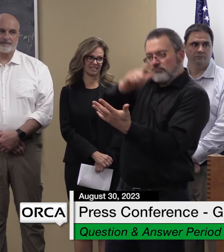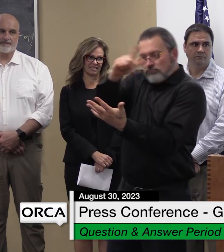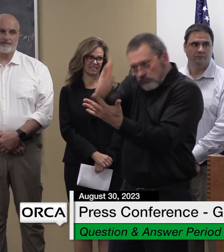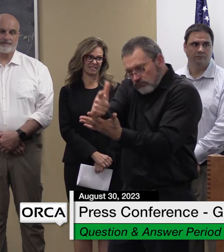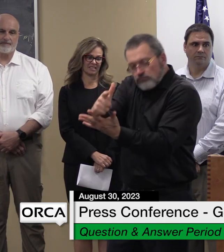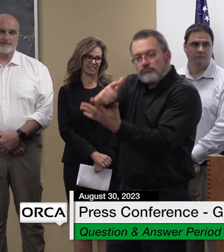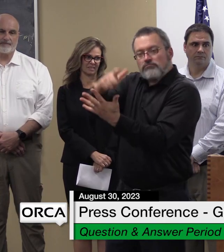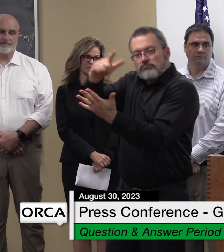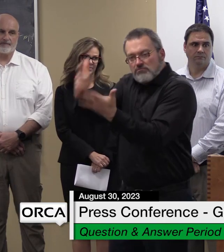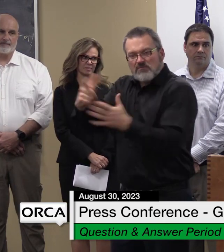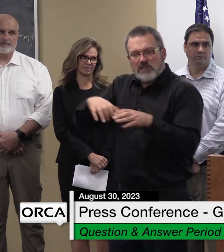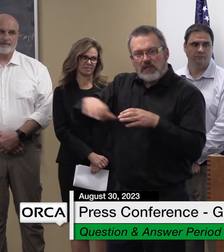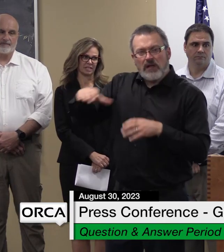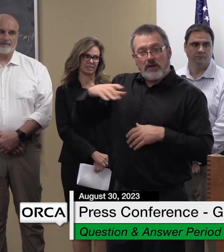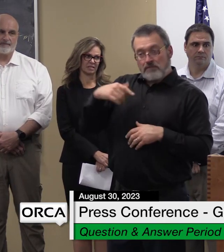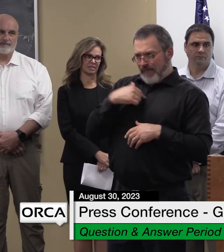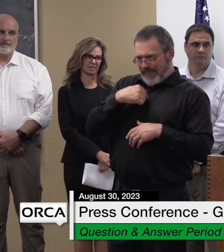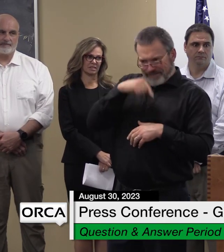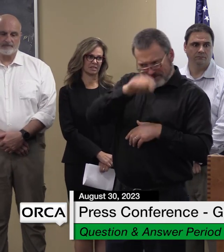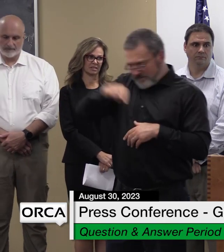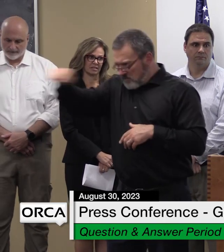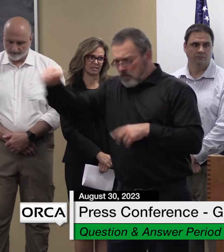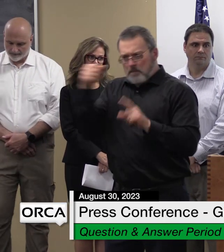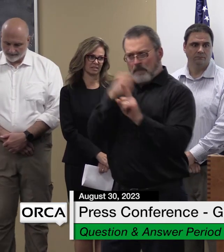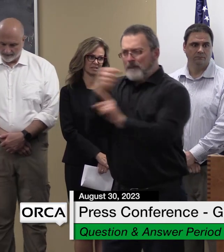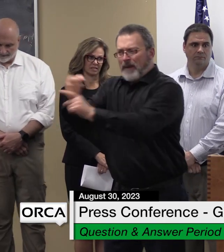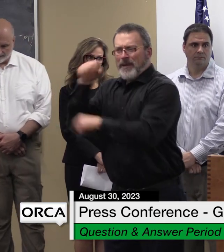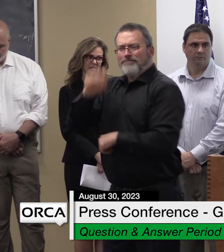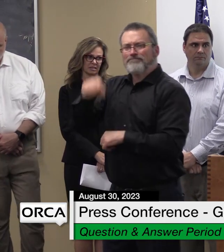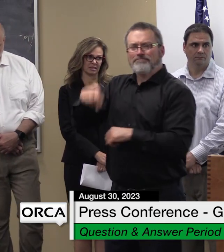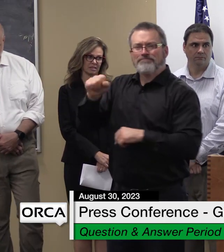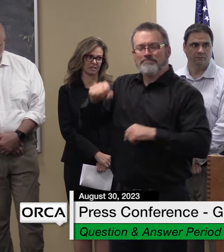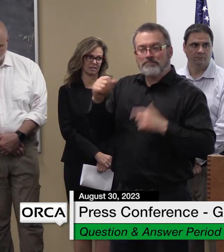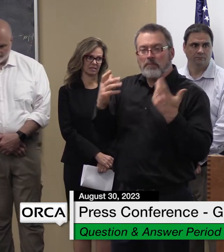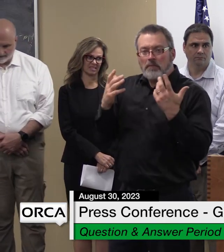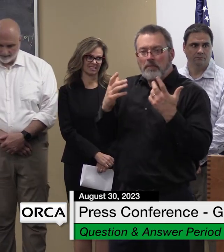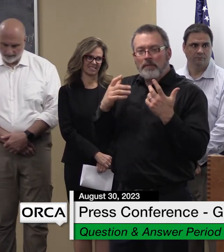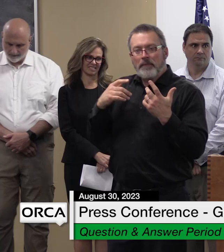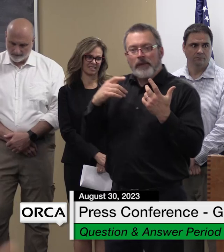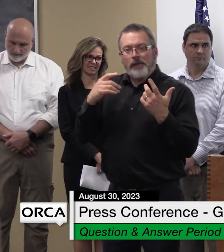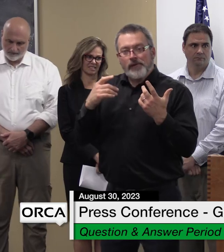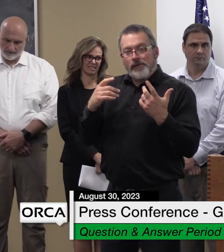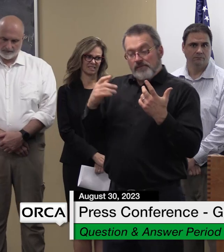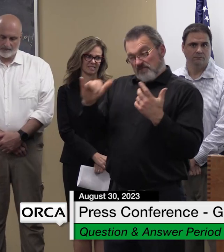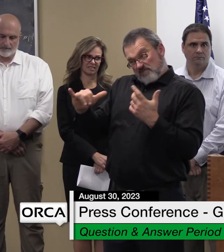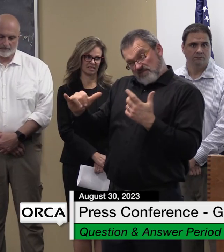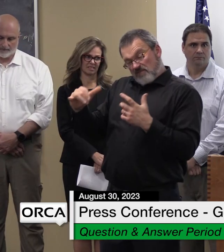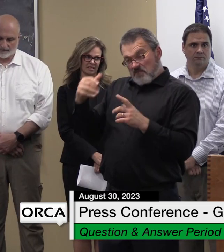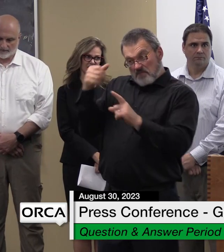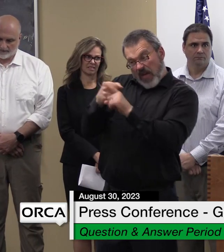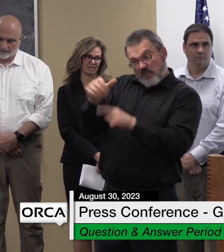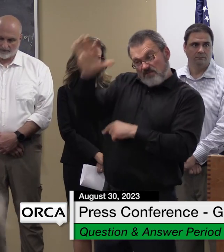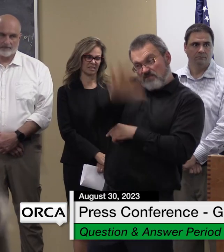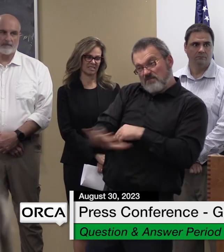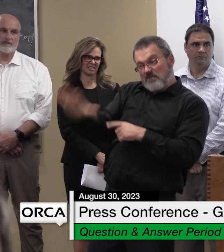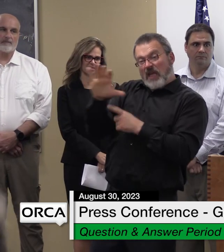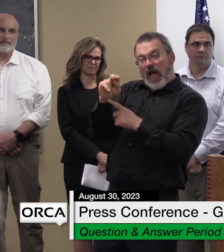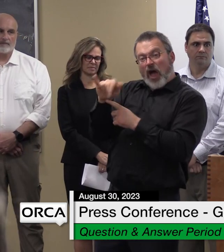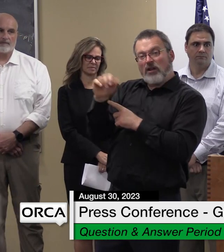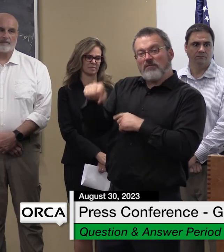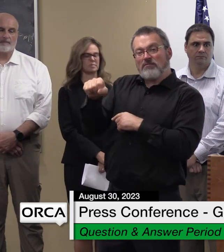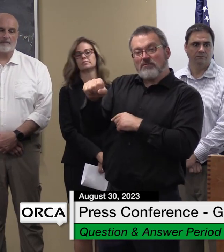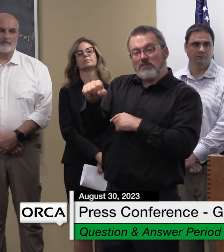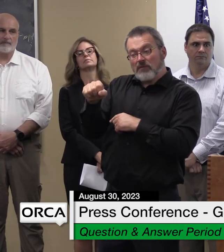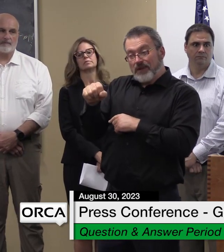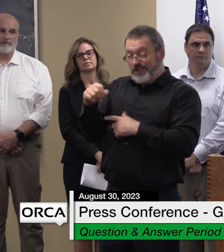different communities. It's not just this one happened to impact Washington County and has been for a number of storms, whether